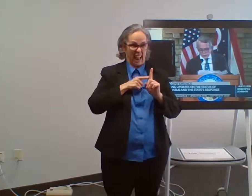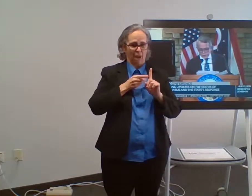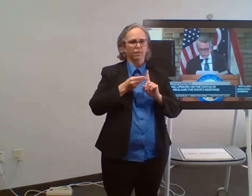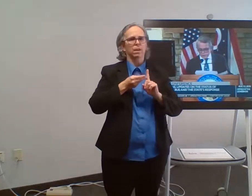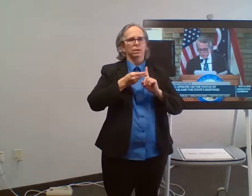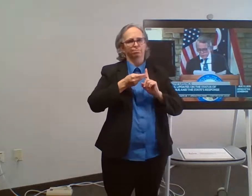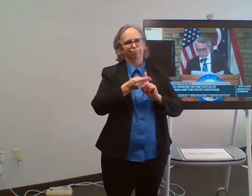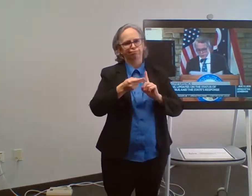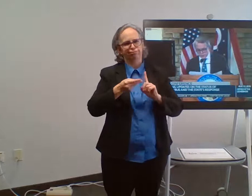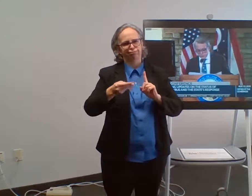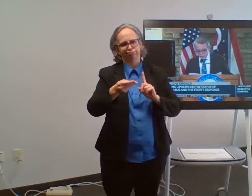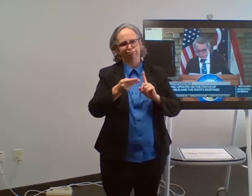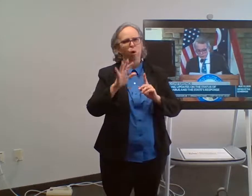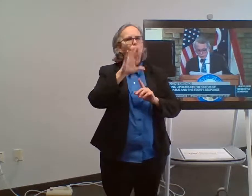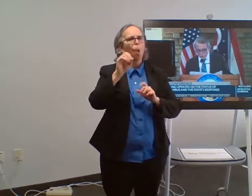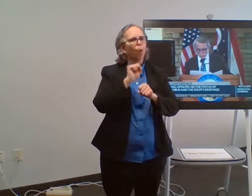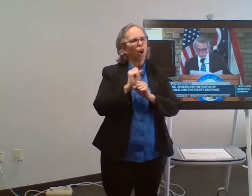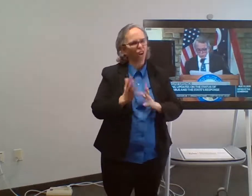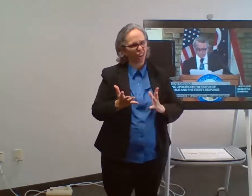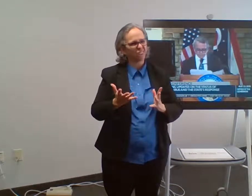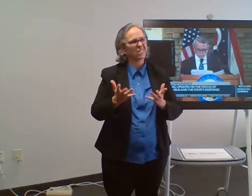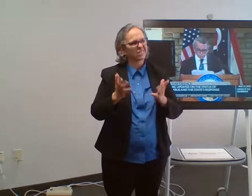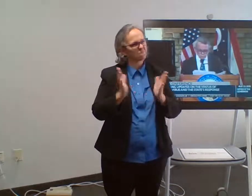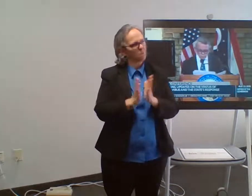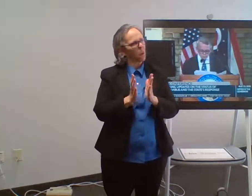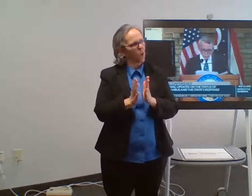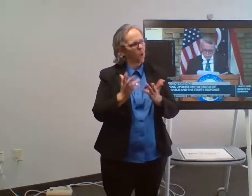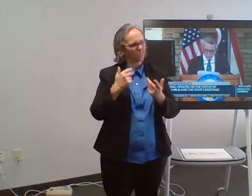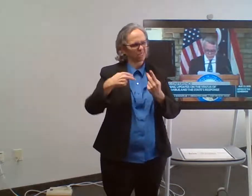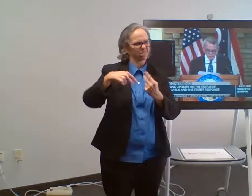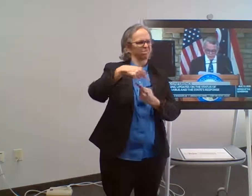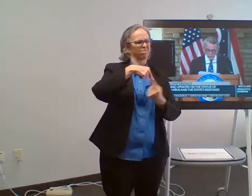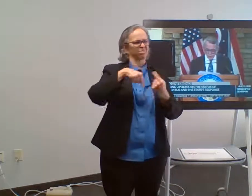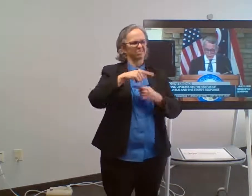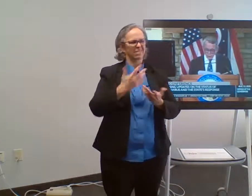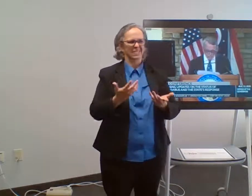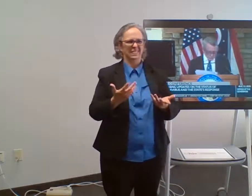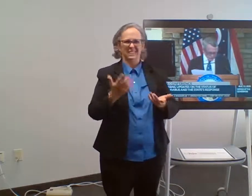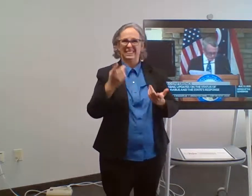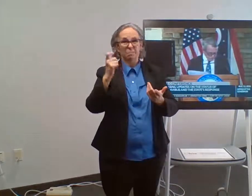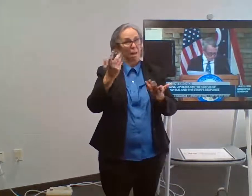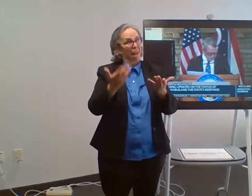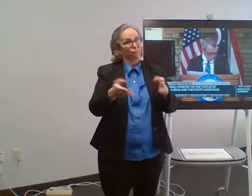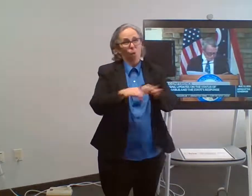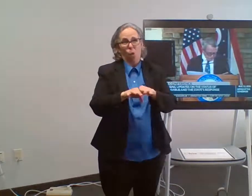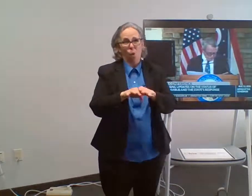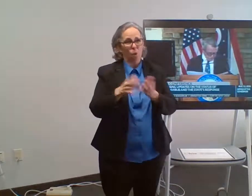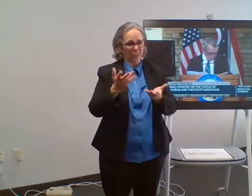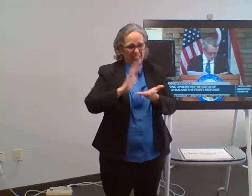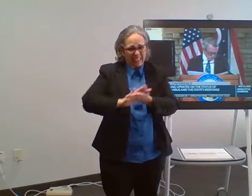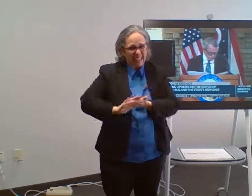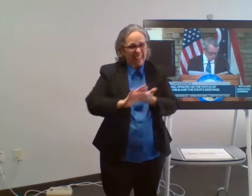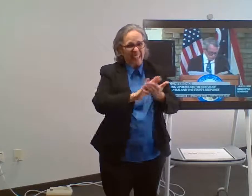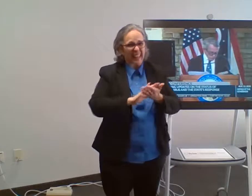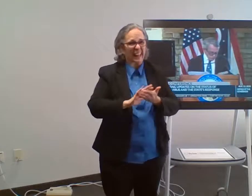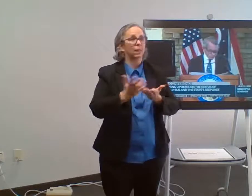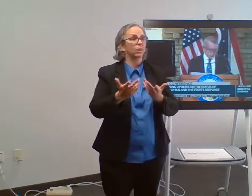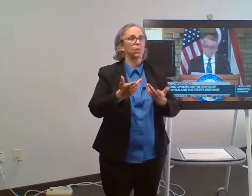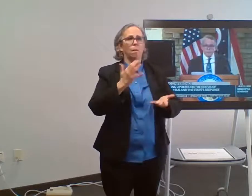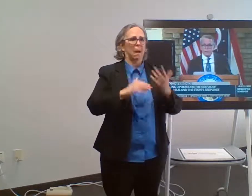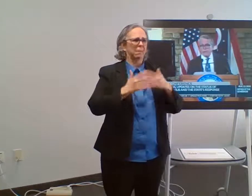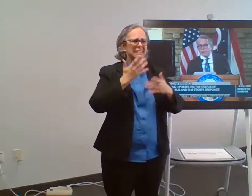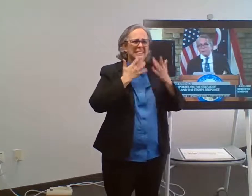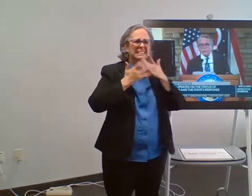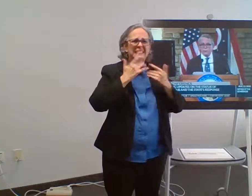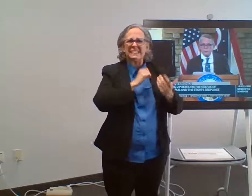co-workers. In some of these cases, the businesses have had to close for cleaning or for staffing. We've seen this in New Philadelphia, and we've